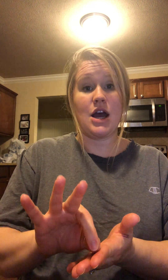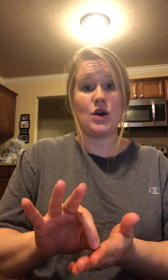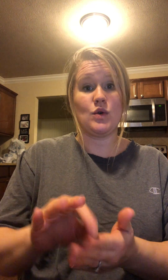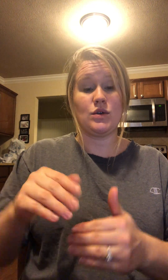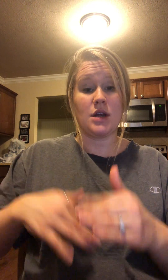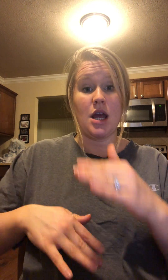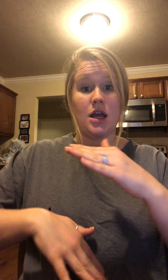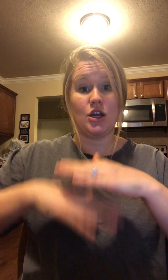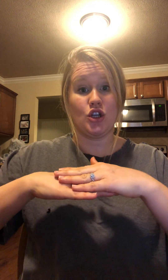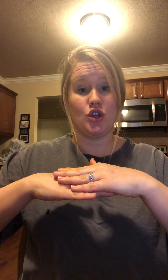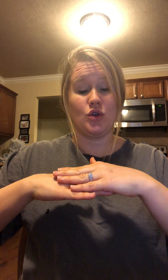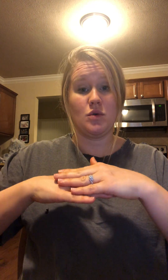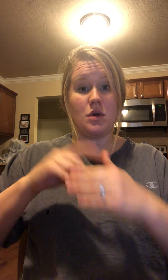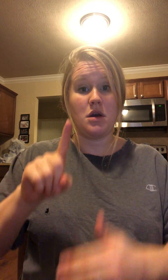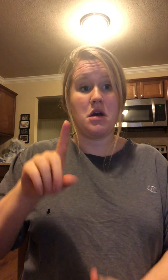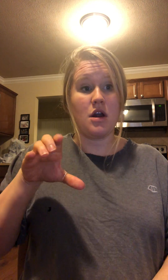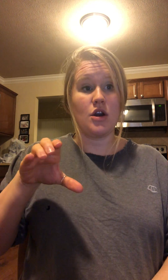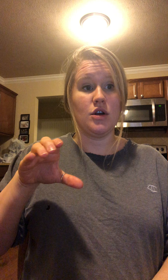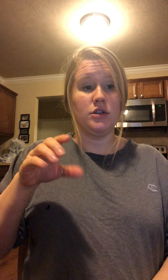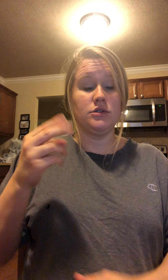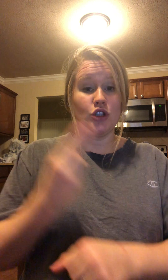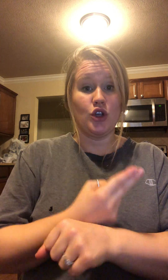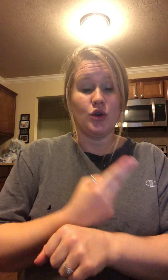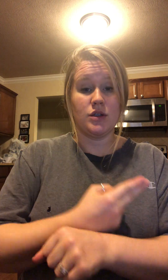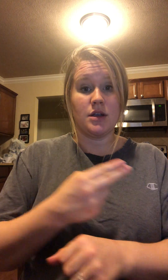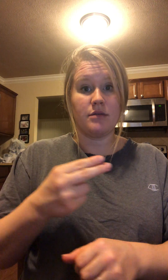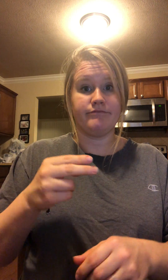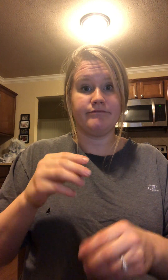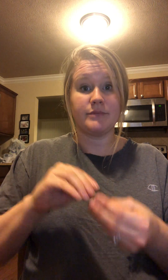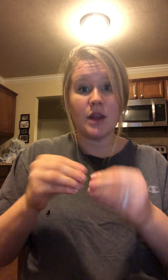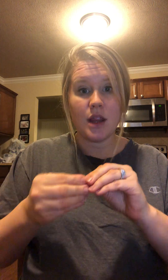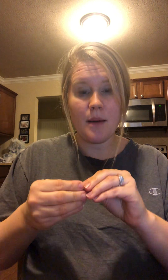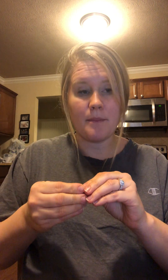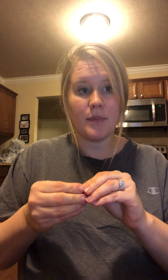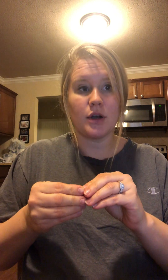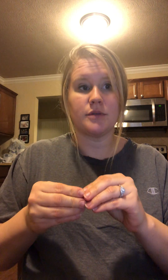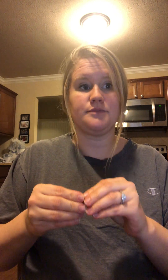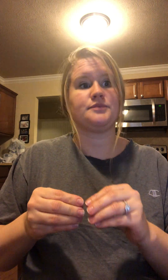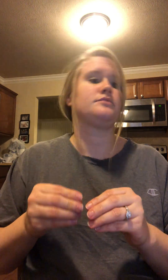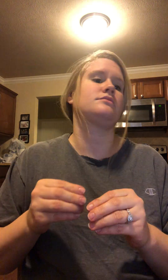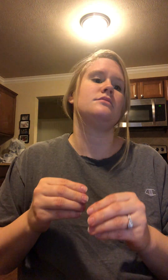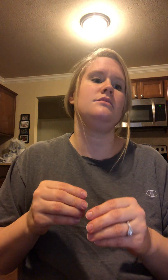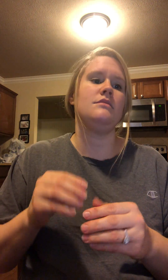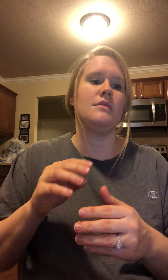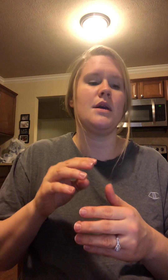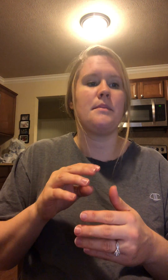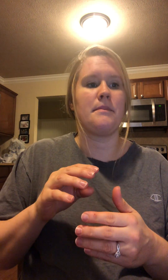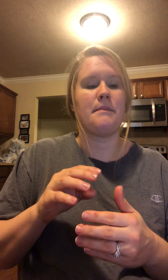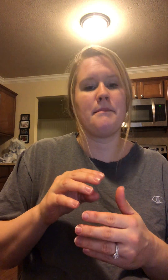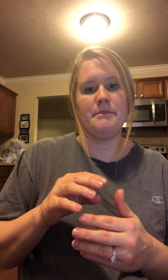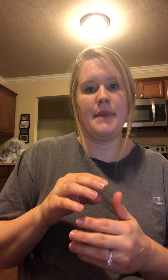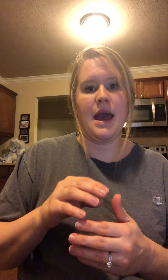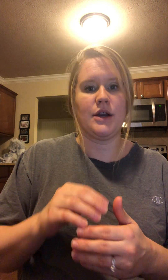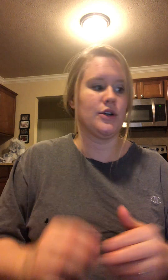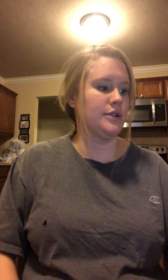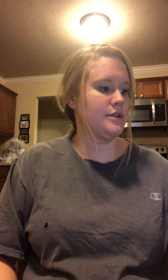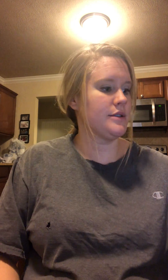very important for children to know all these things in order to function in their everyday life, and it's